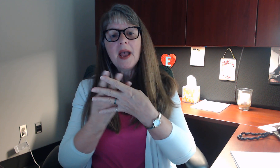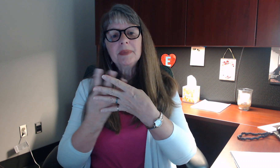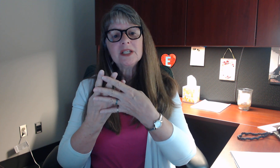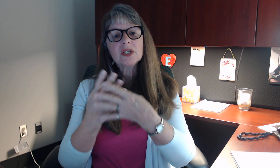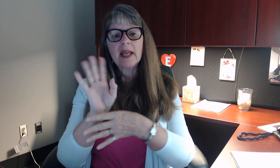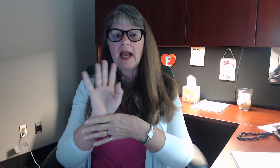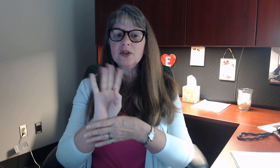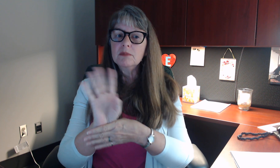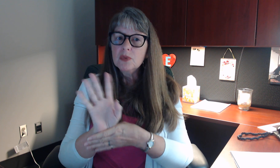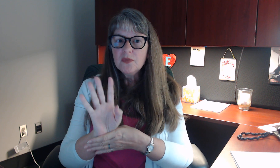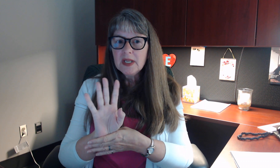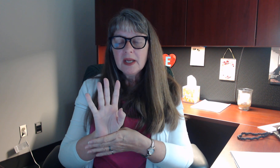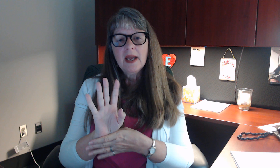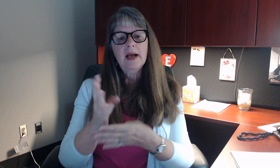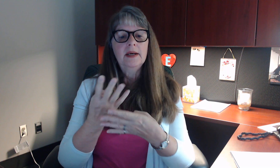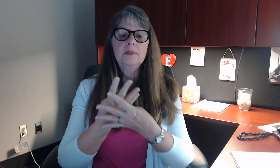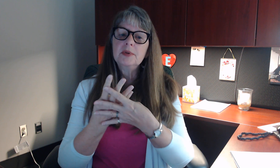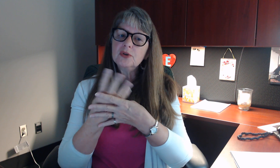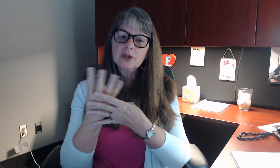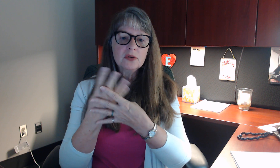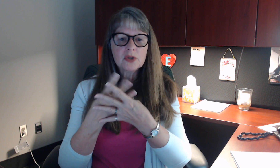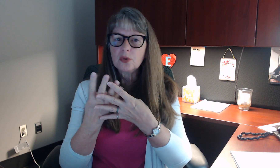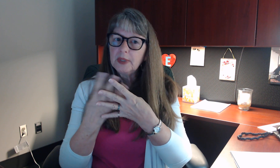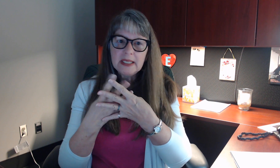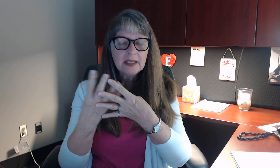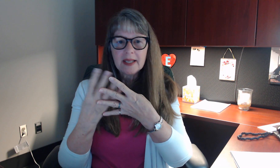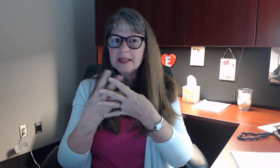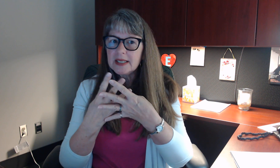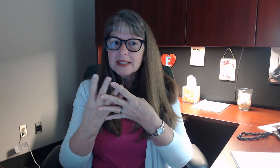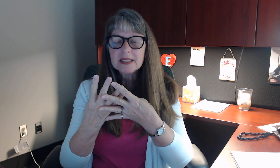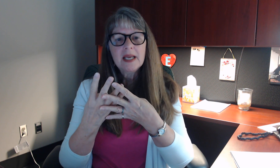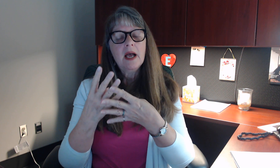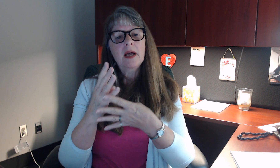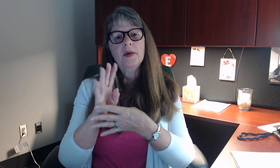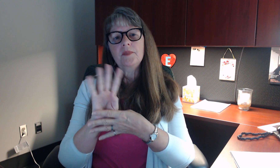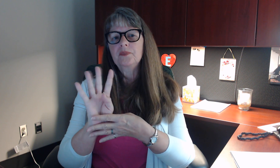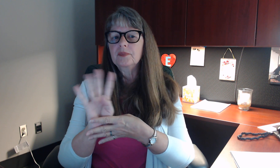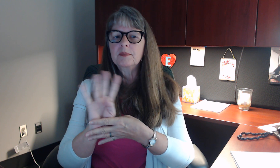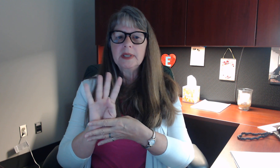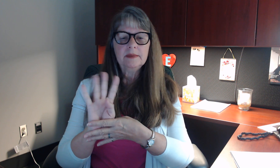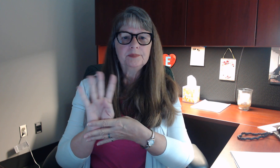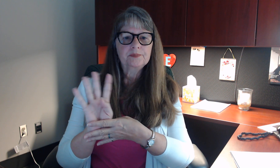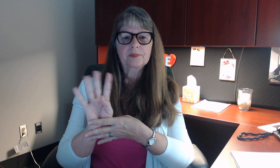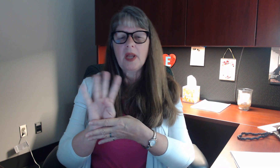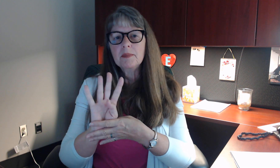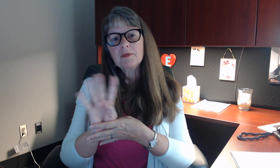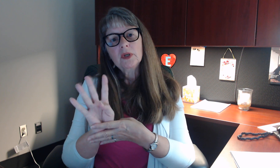But this is like, I do movie, but you can do screen like this. But I prefer like